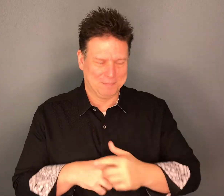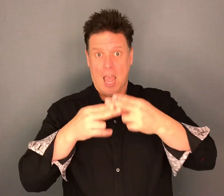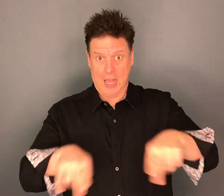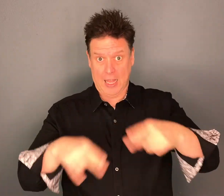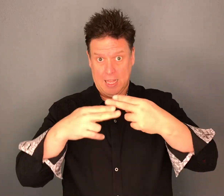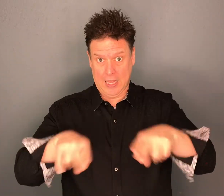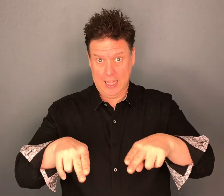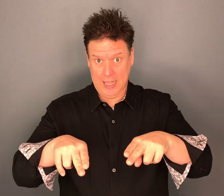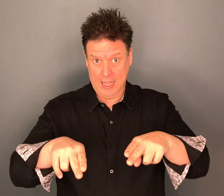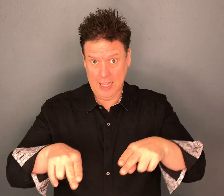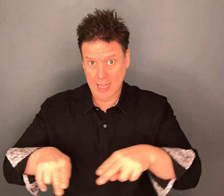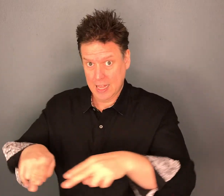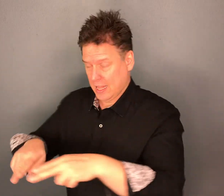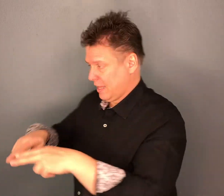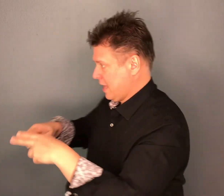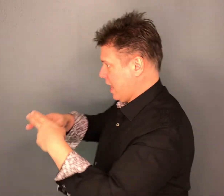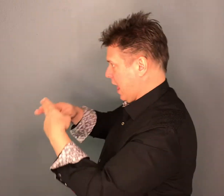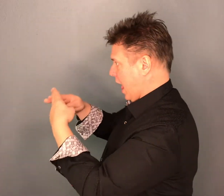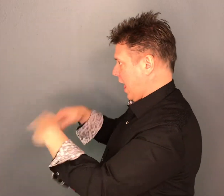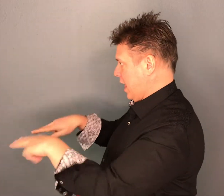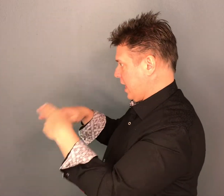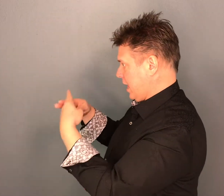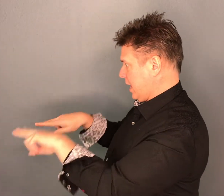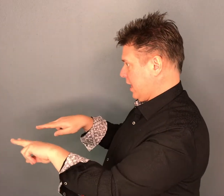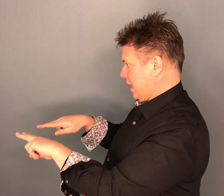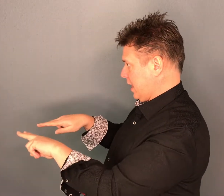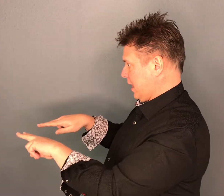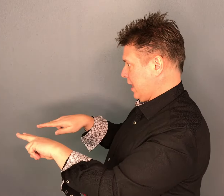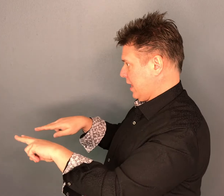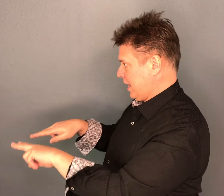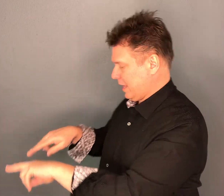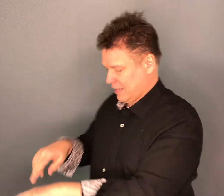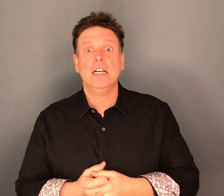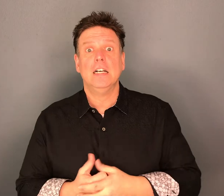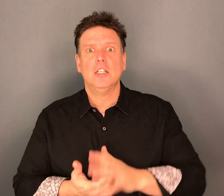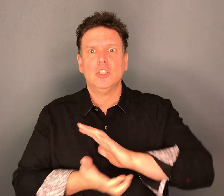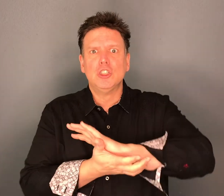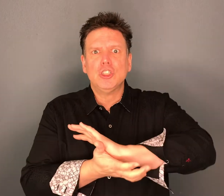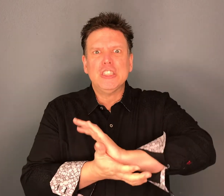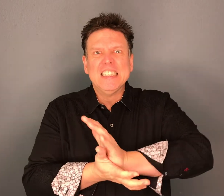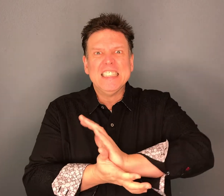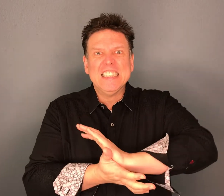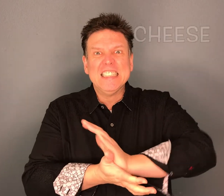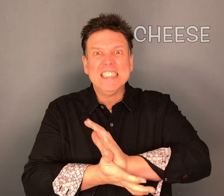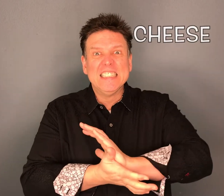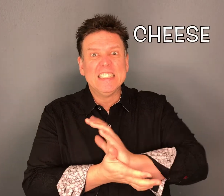tell you about right now, but here's what it looks like. And from the side.